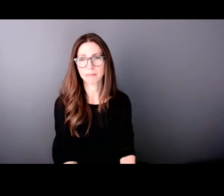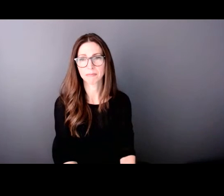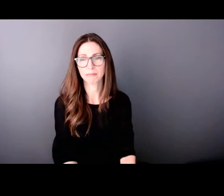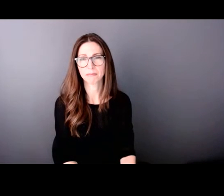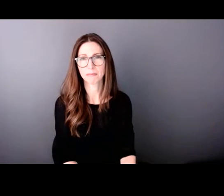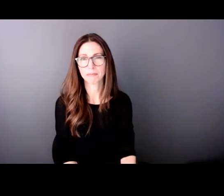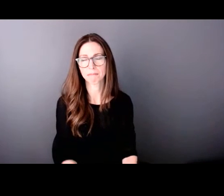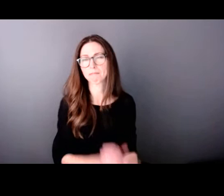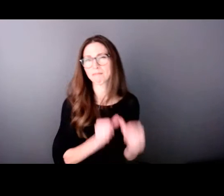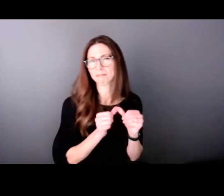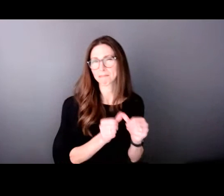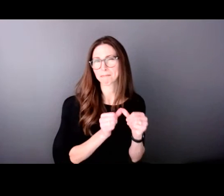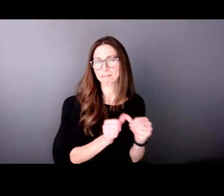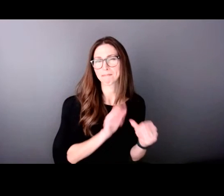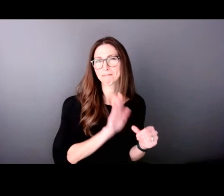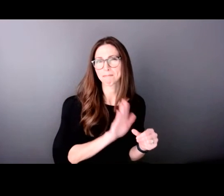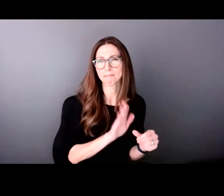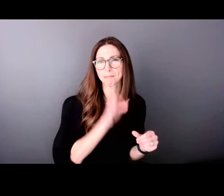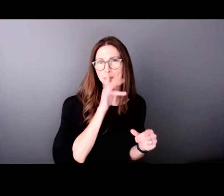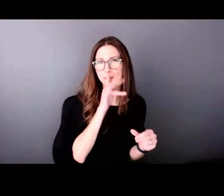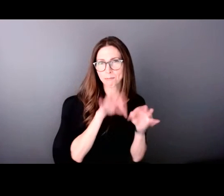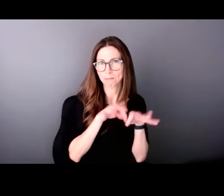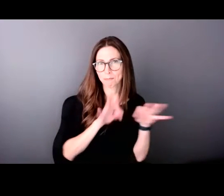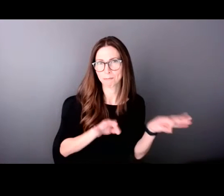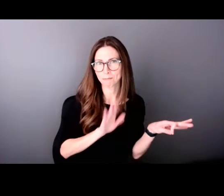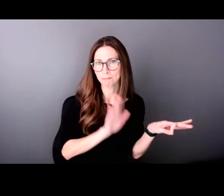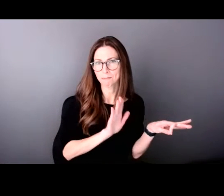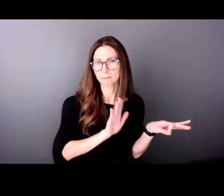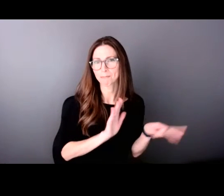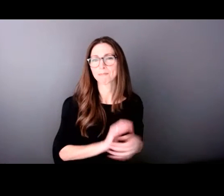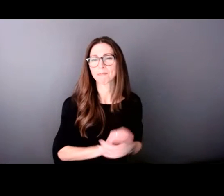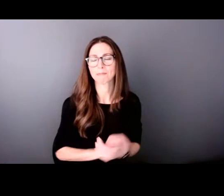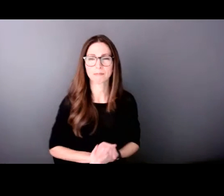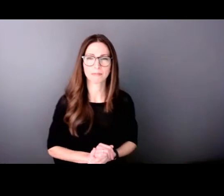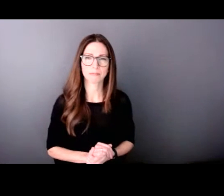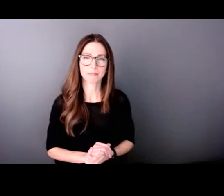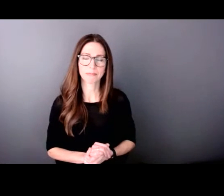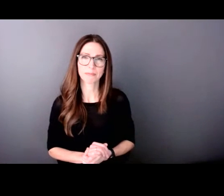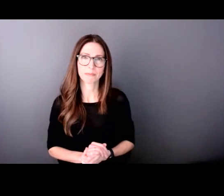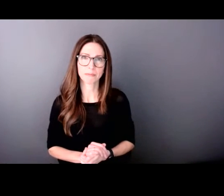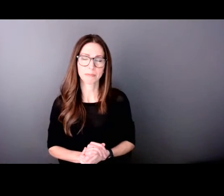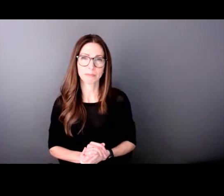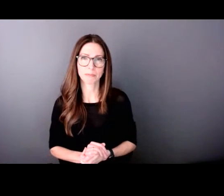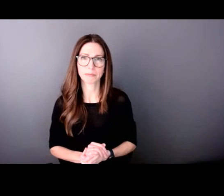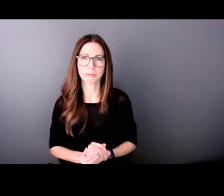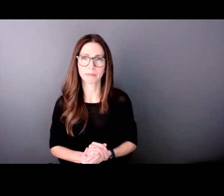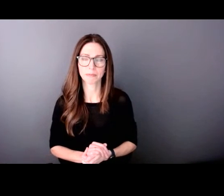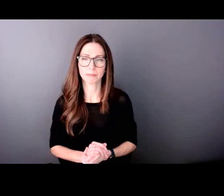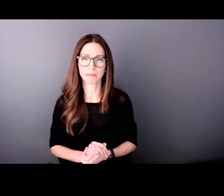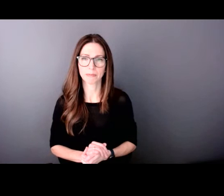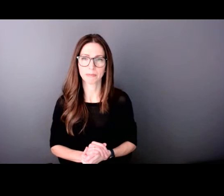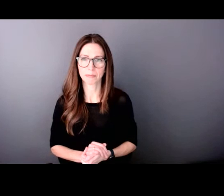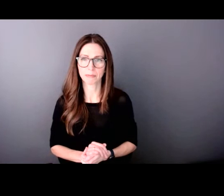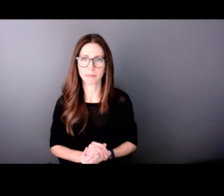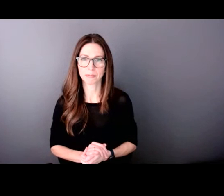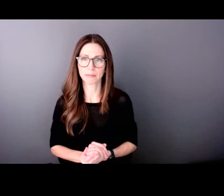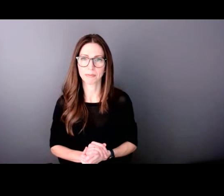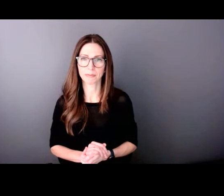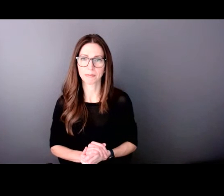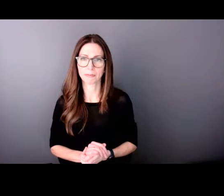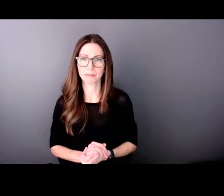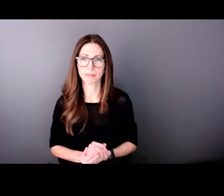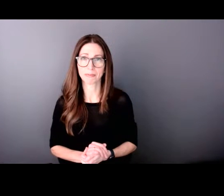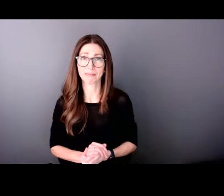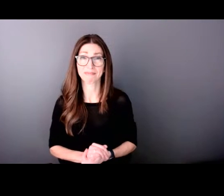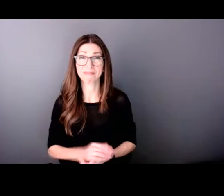ungwa hwanza gwe kon yungwa zat dororo uan hiserade na aidwa tahunsa dade dana aidwa tarunya zini zikigori huwana. I'm so happy